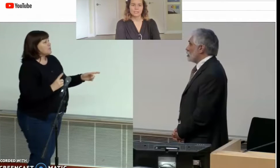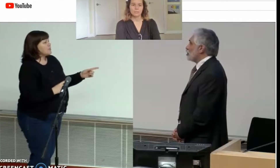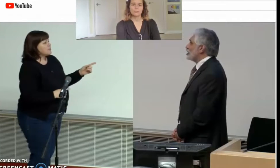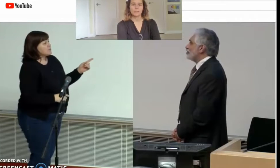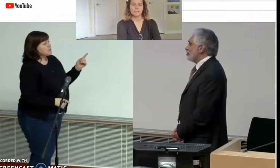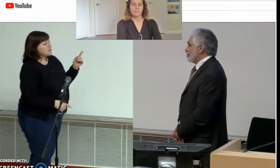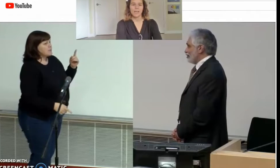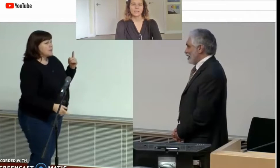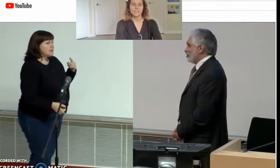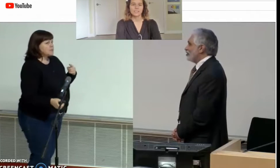and ultimately have access.